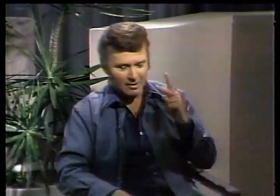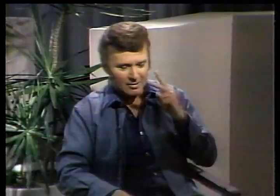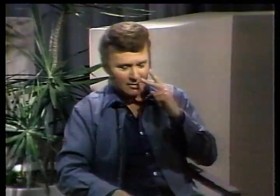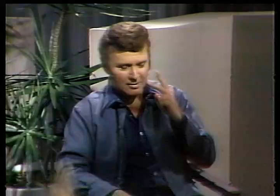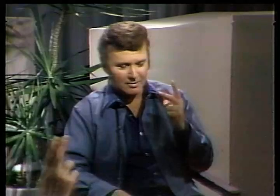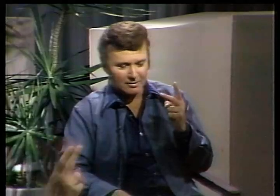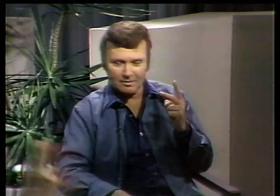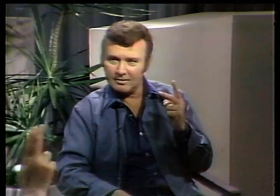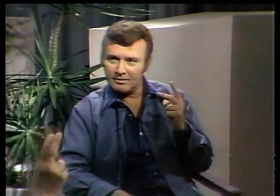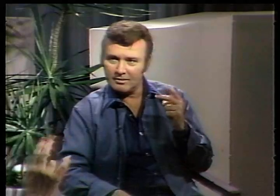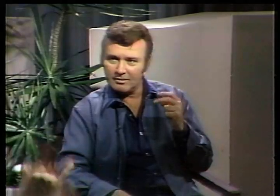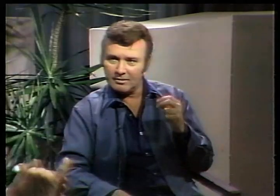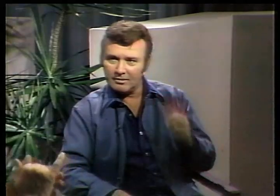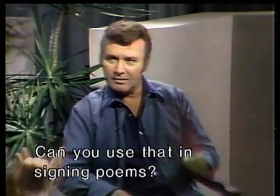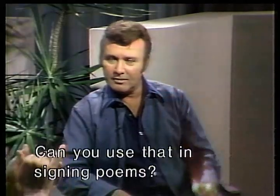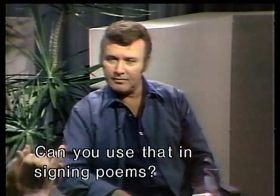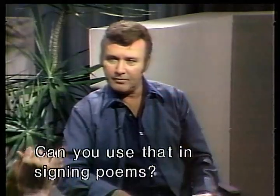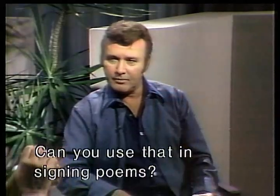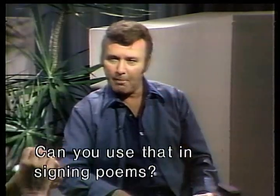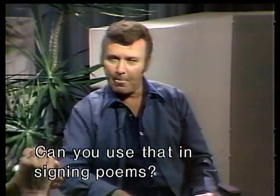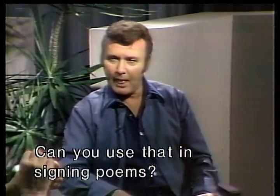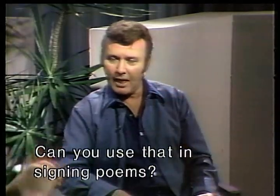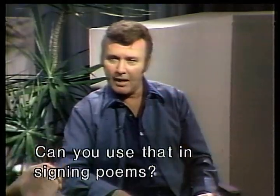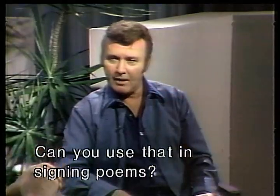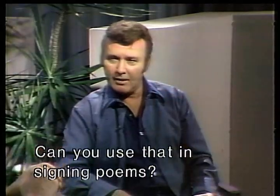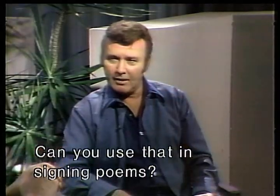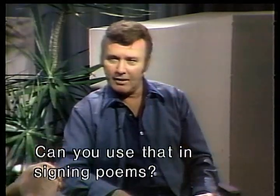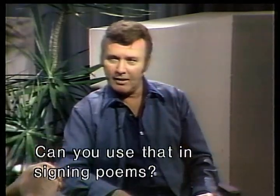Can you use that in